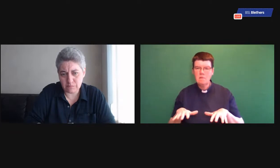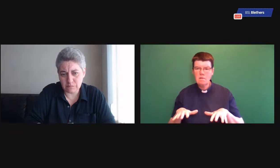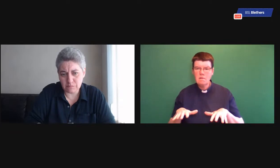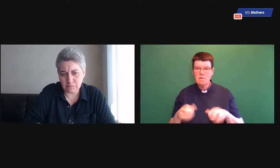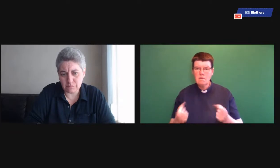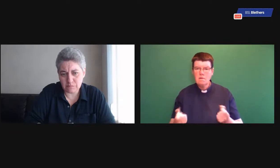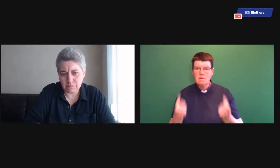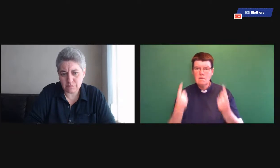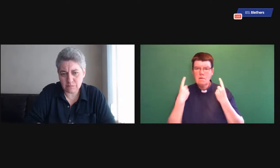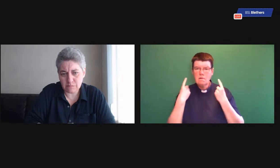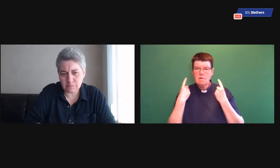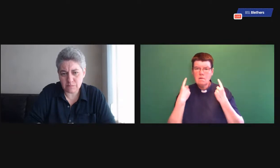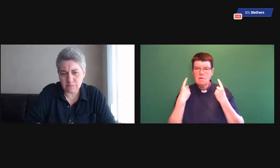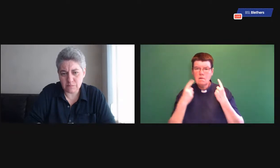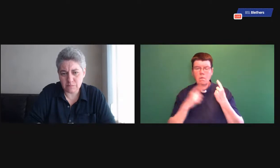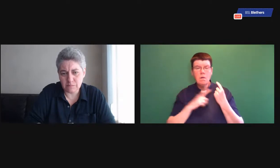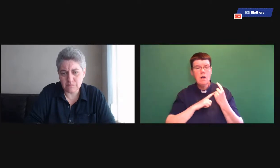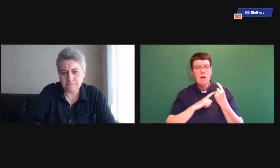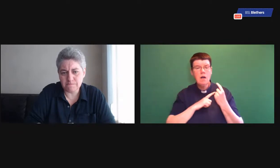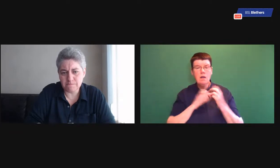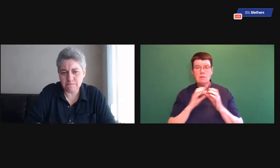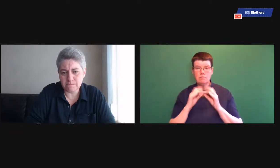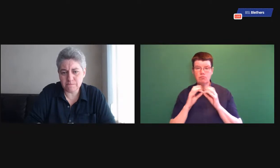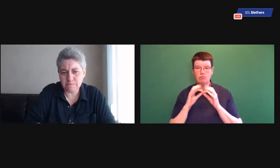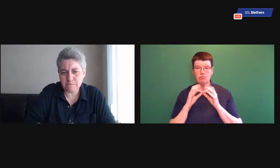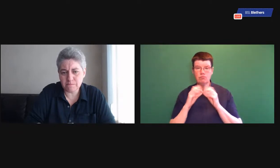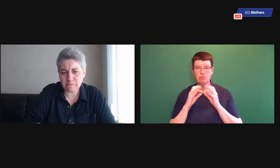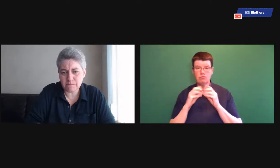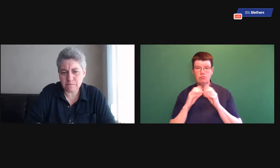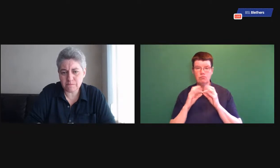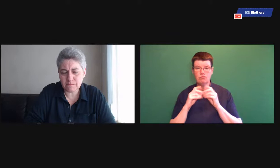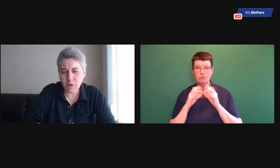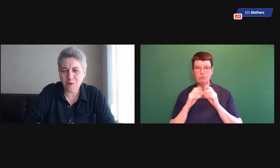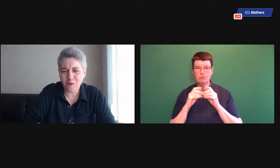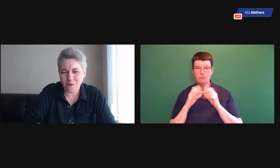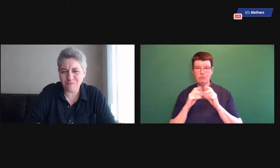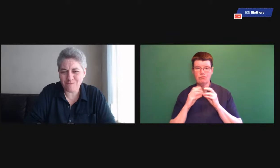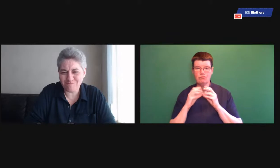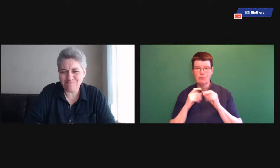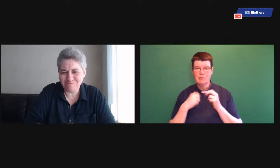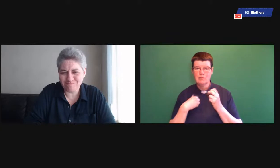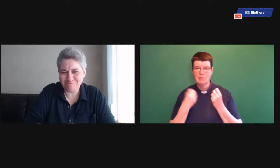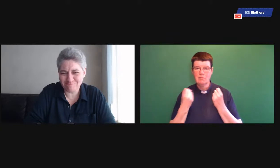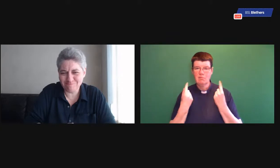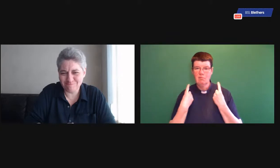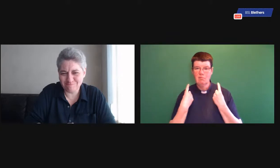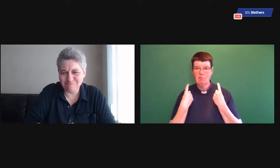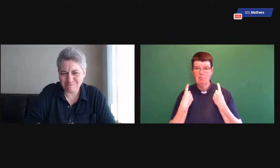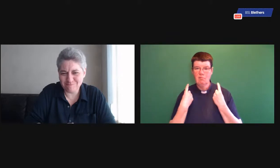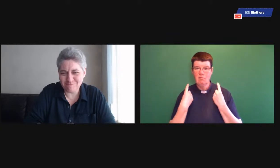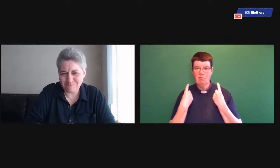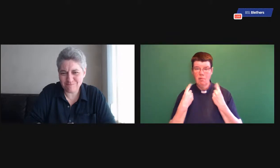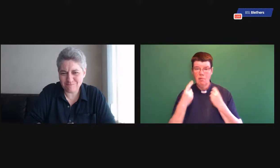and she took me to sit there. And I'll be honest, I hadn't a clue because they weren't signing, it was just